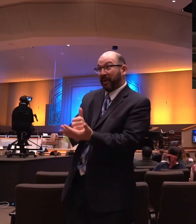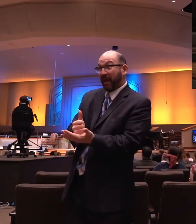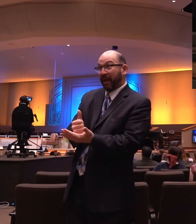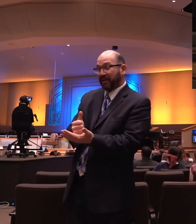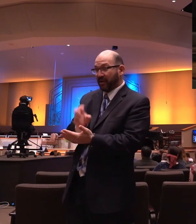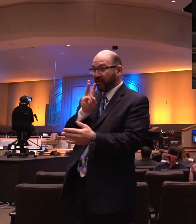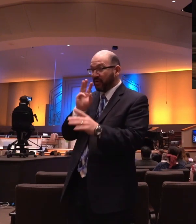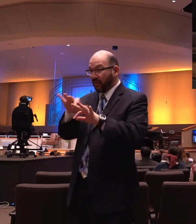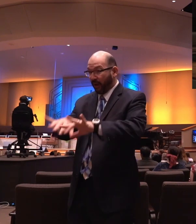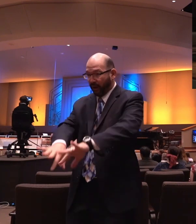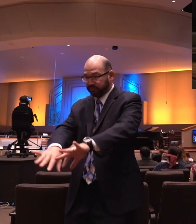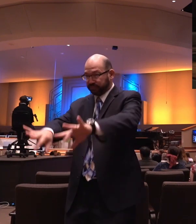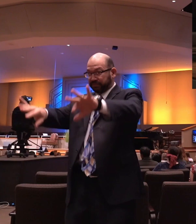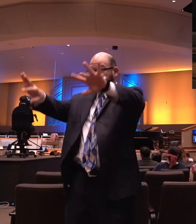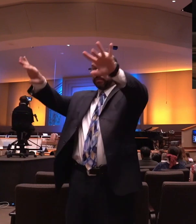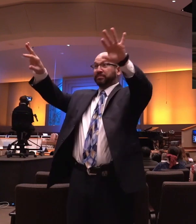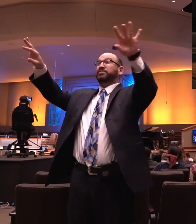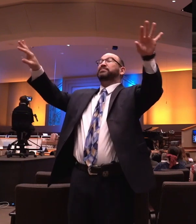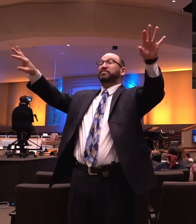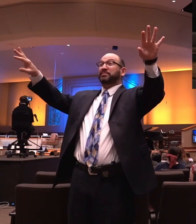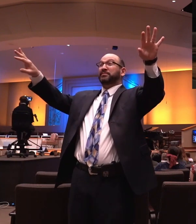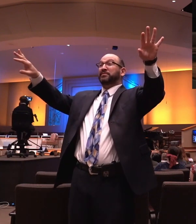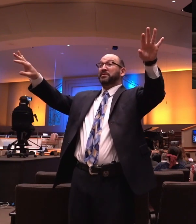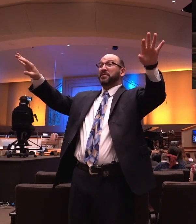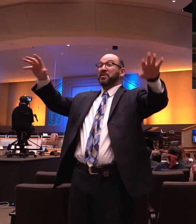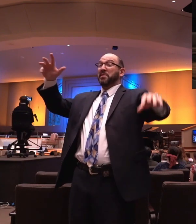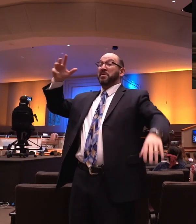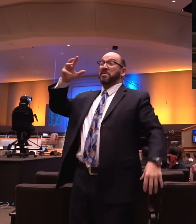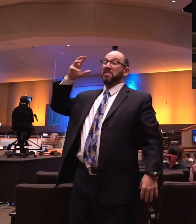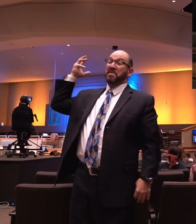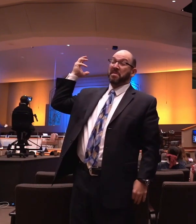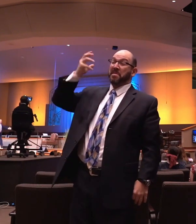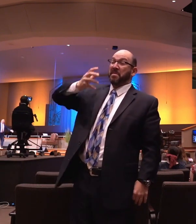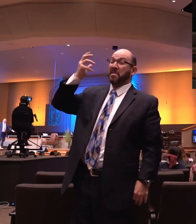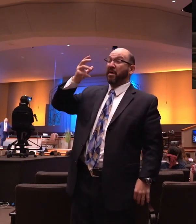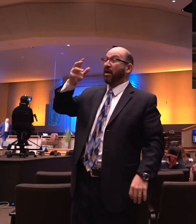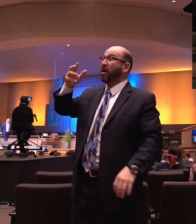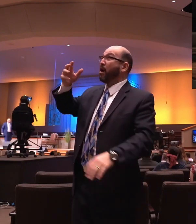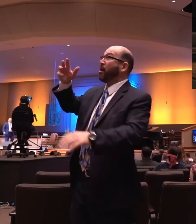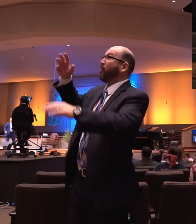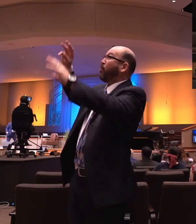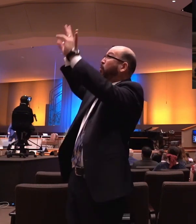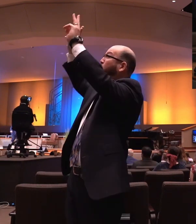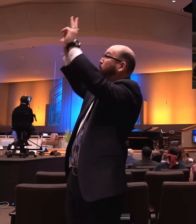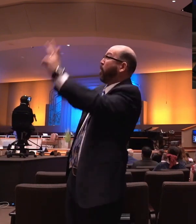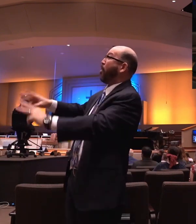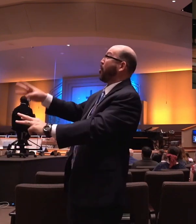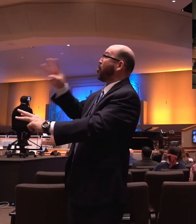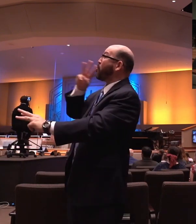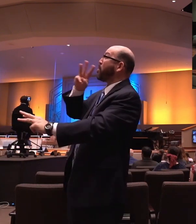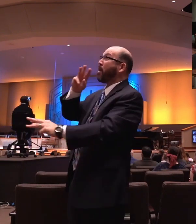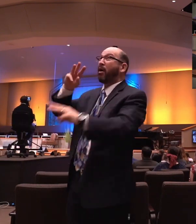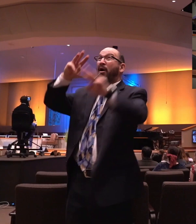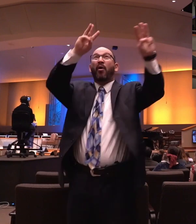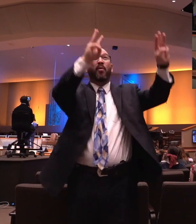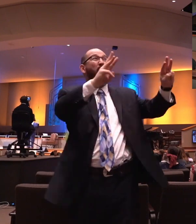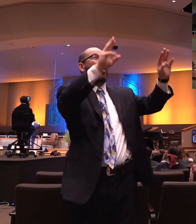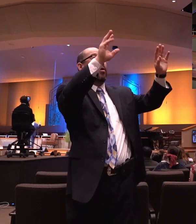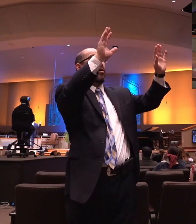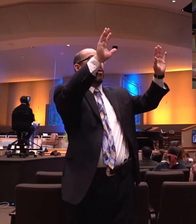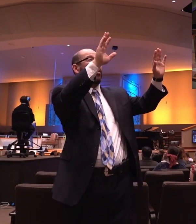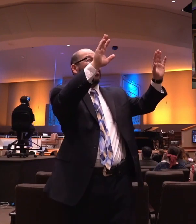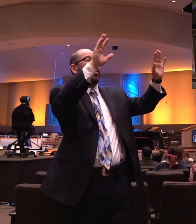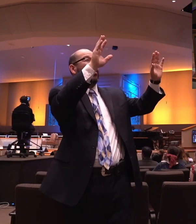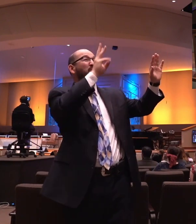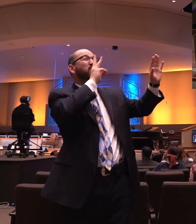parted. Yeah, a wall of water here, a wall of water here, and two million